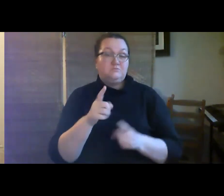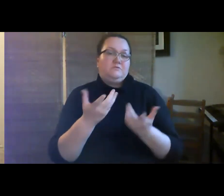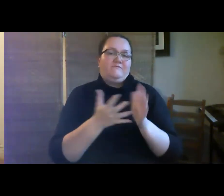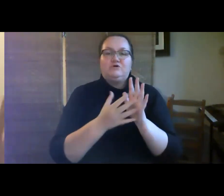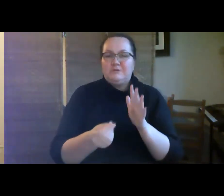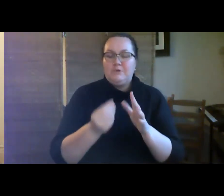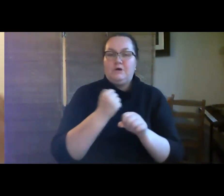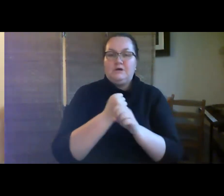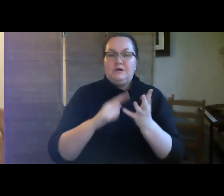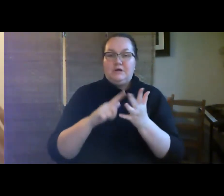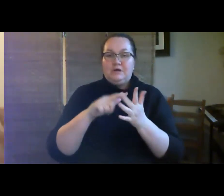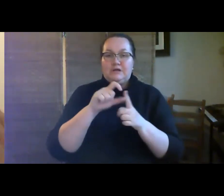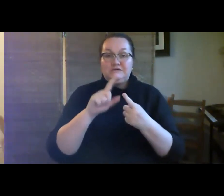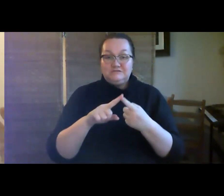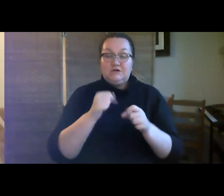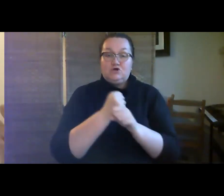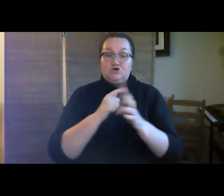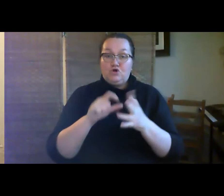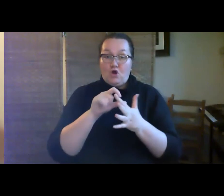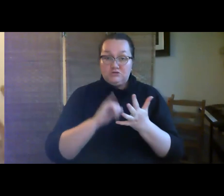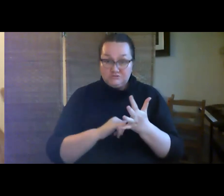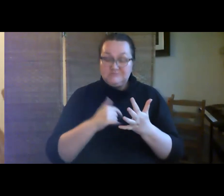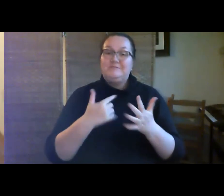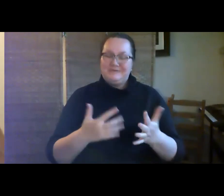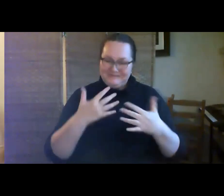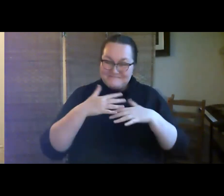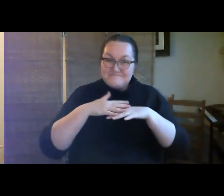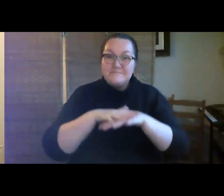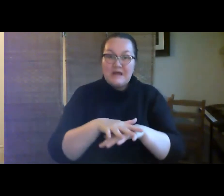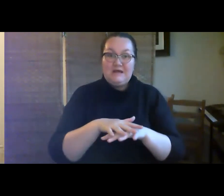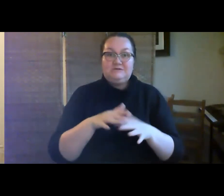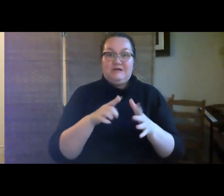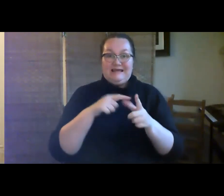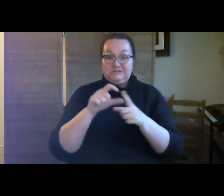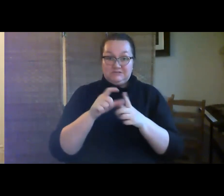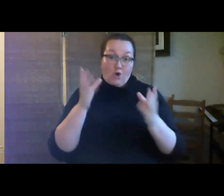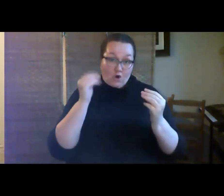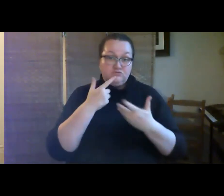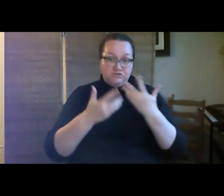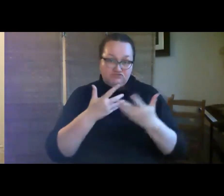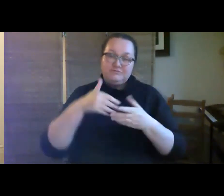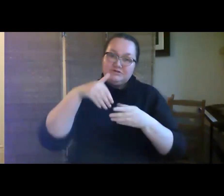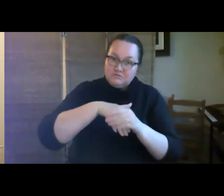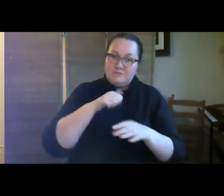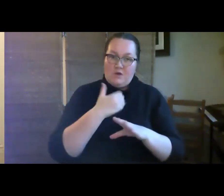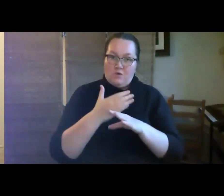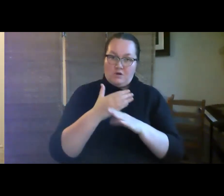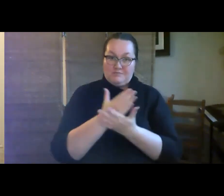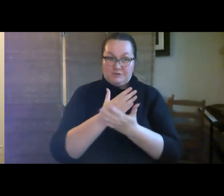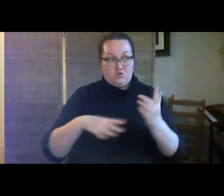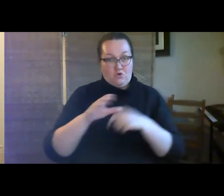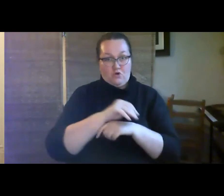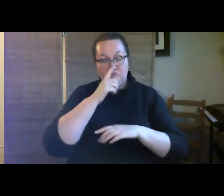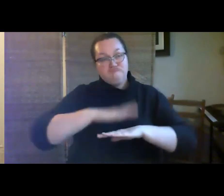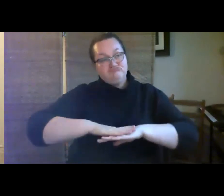audio description into the soundscape of the work so that everyone hears it. The English is translated live by